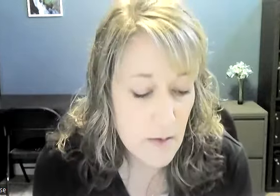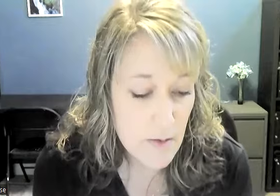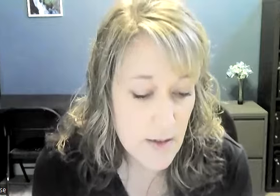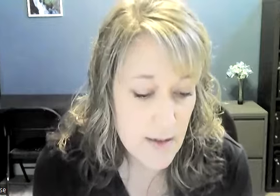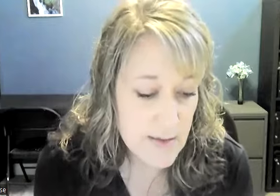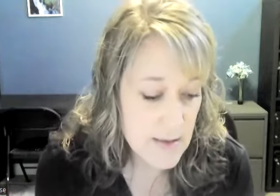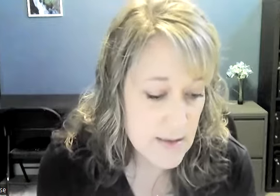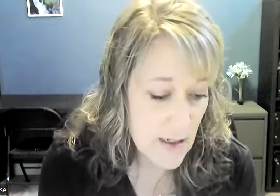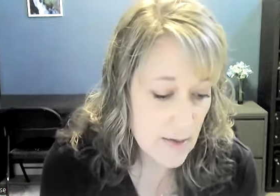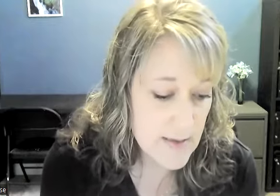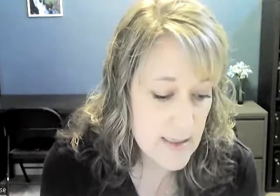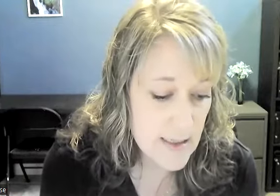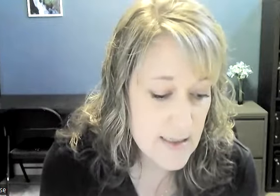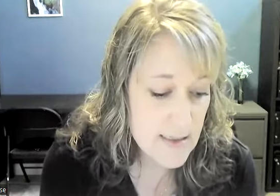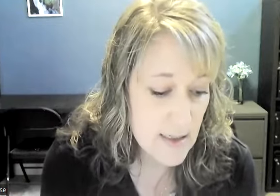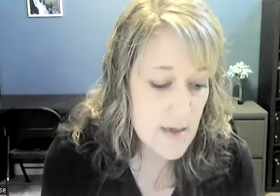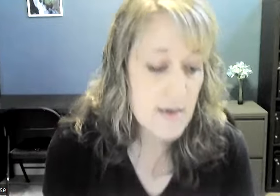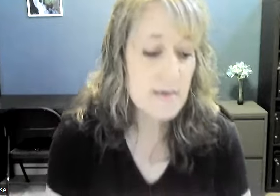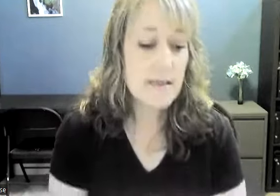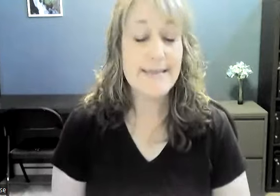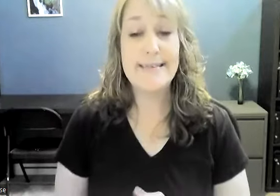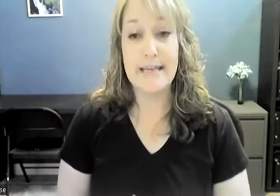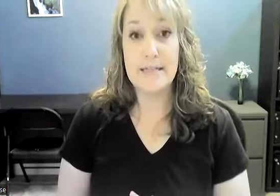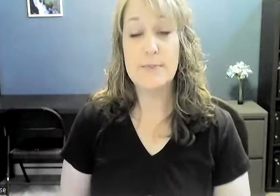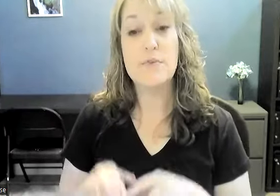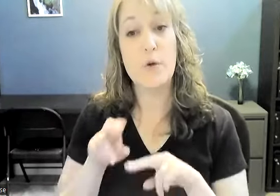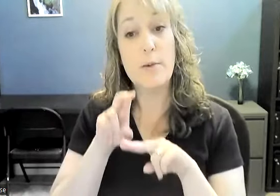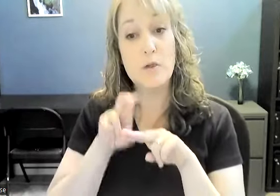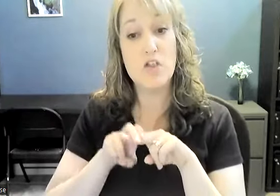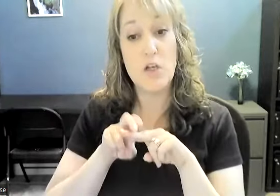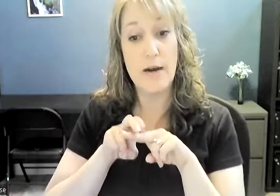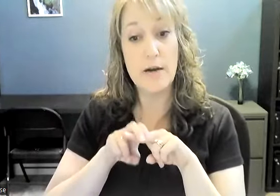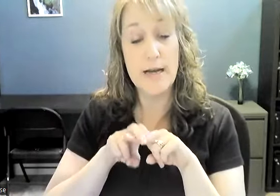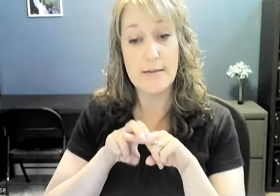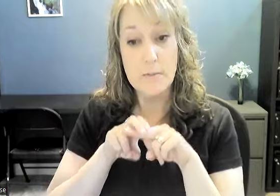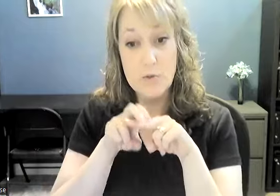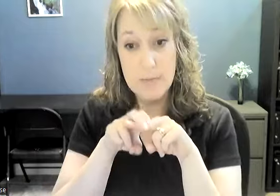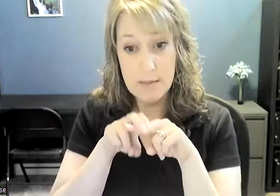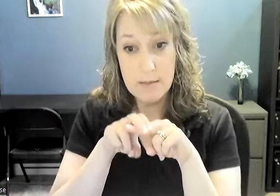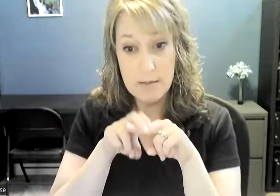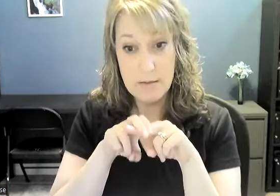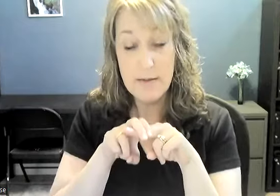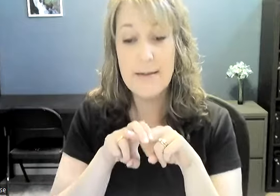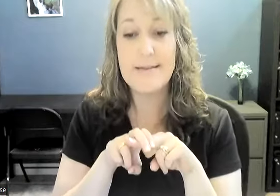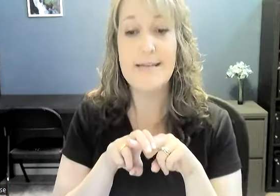The next sign on this list is sit. So remember, chair has a movement. Sit